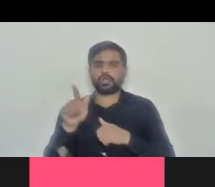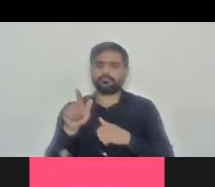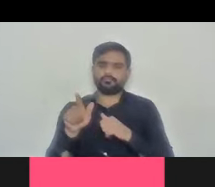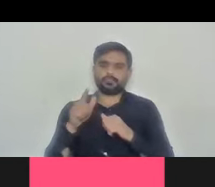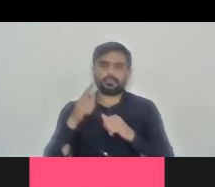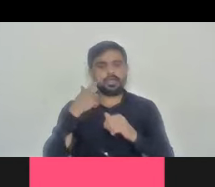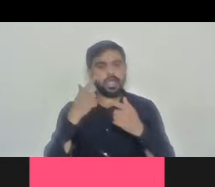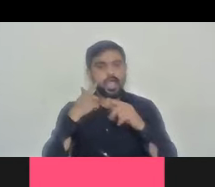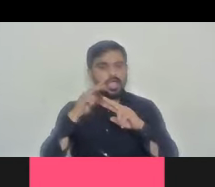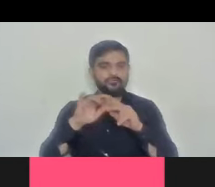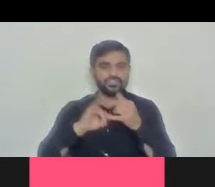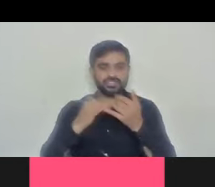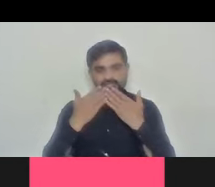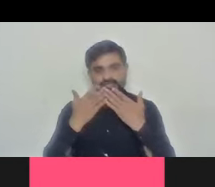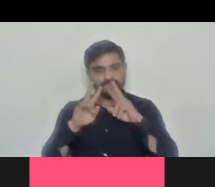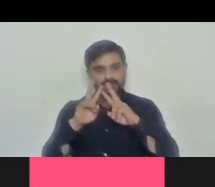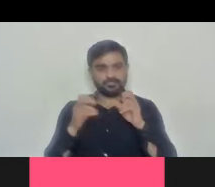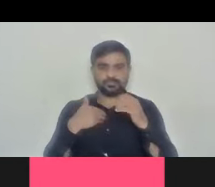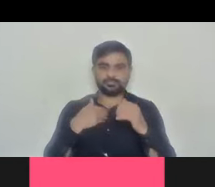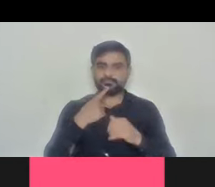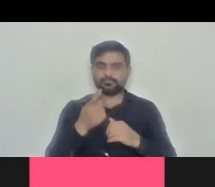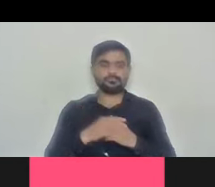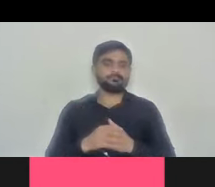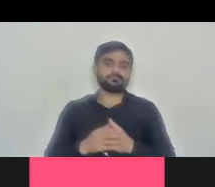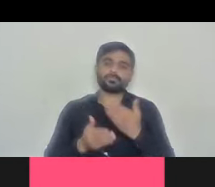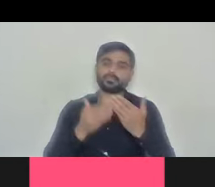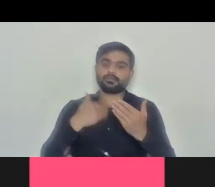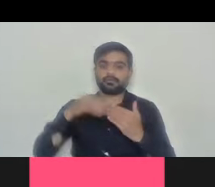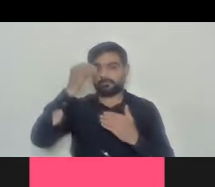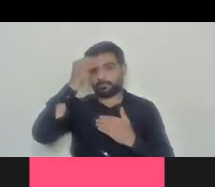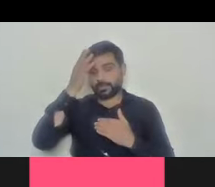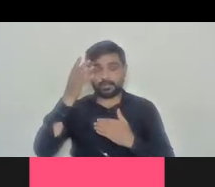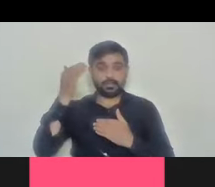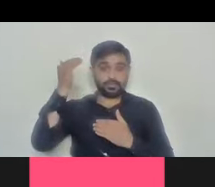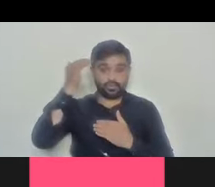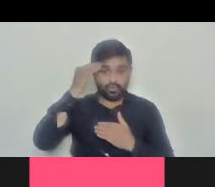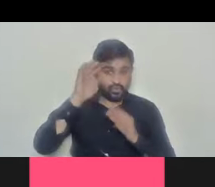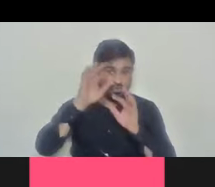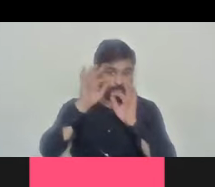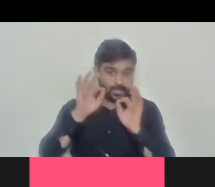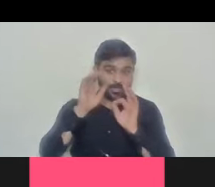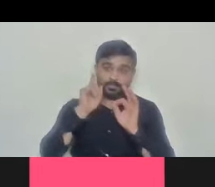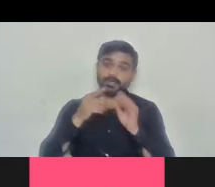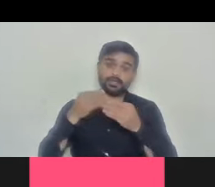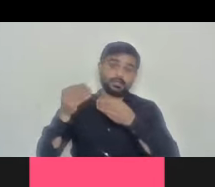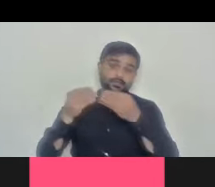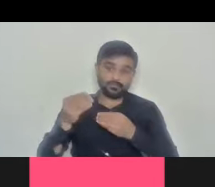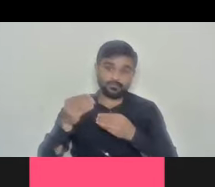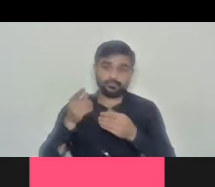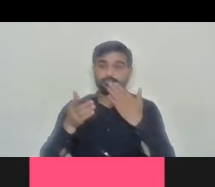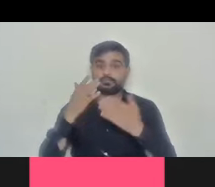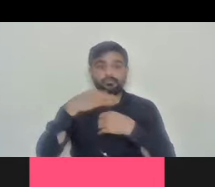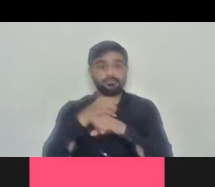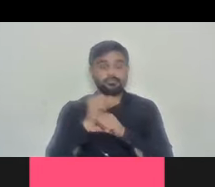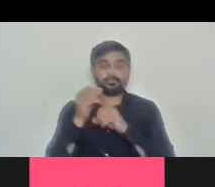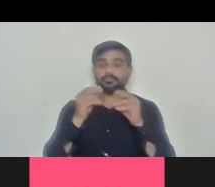biases. Okay, whatever we may say, we may be aware of them, we may not be aware of them. We may give in to them